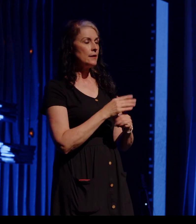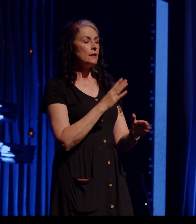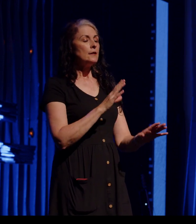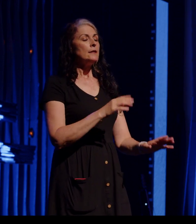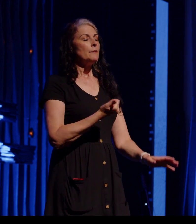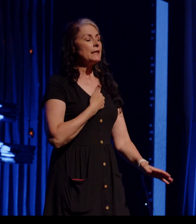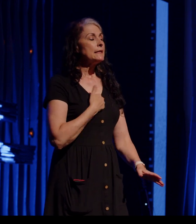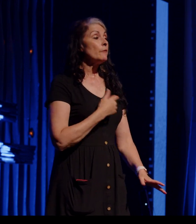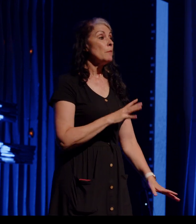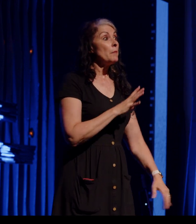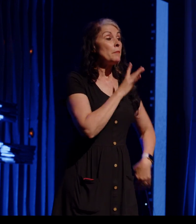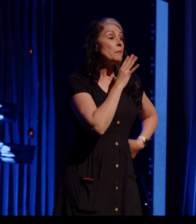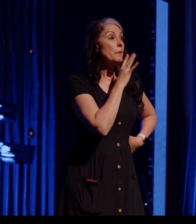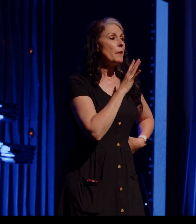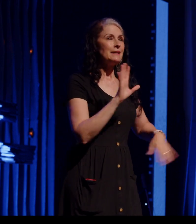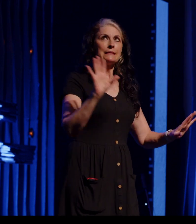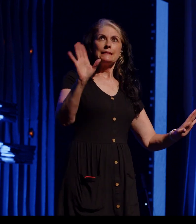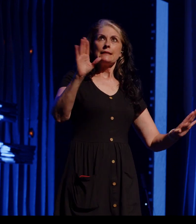stop talking,